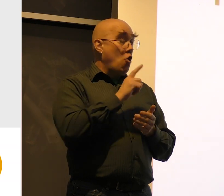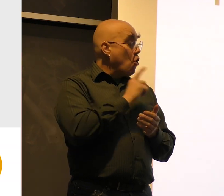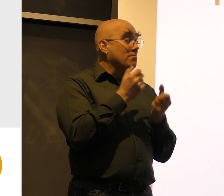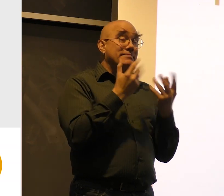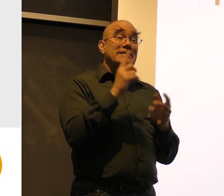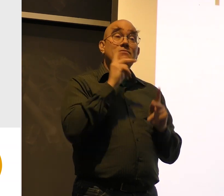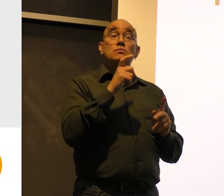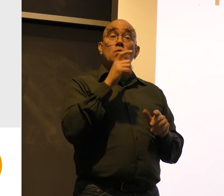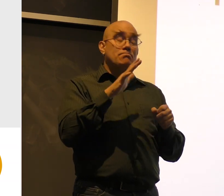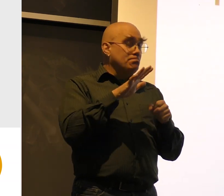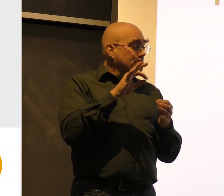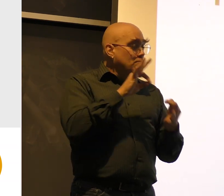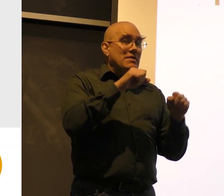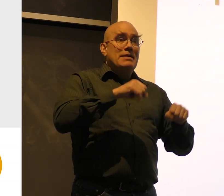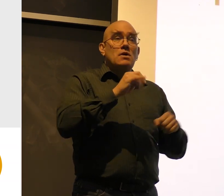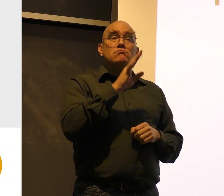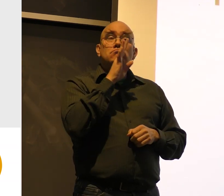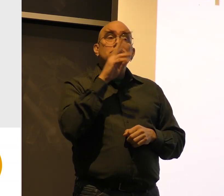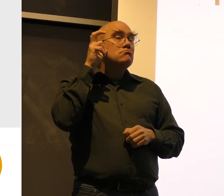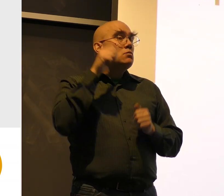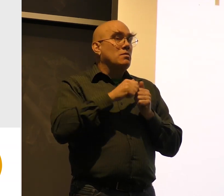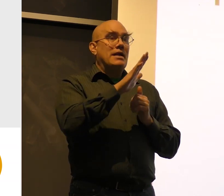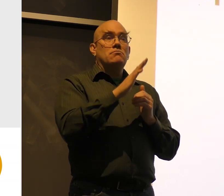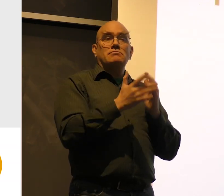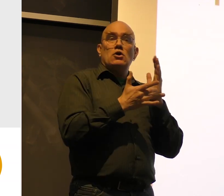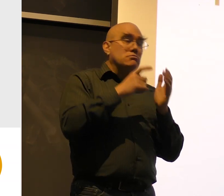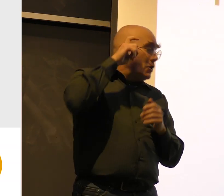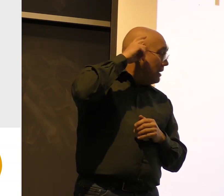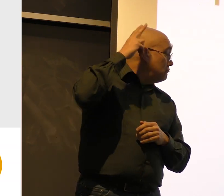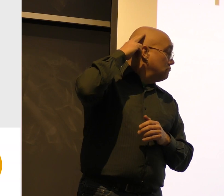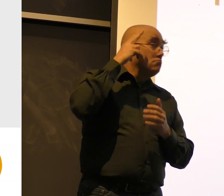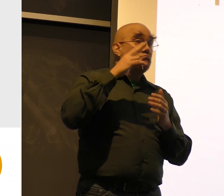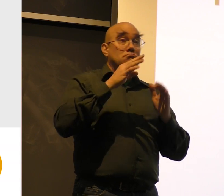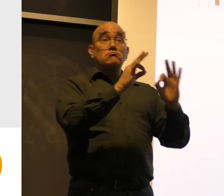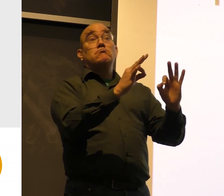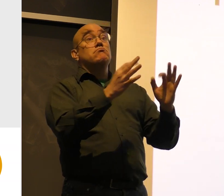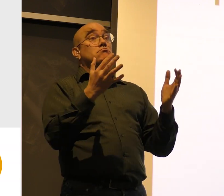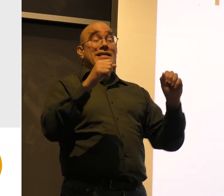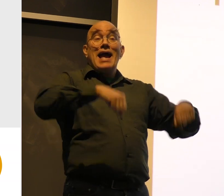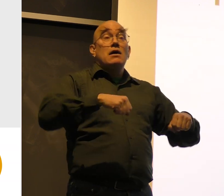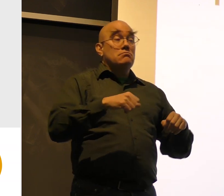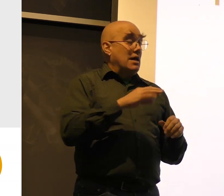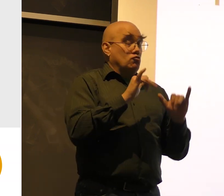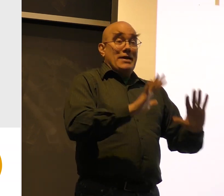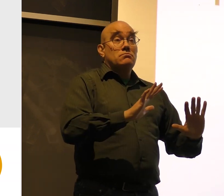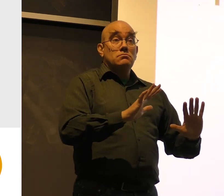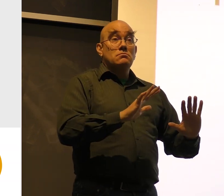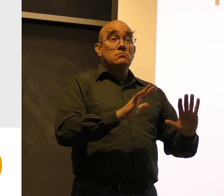And again, there are a lot of deaf people out there who are perfectly capable of using their hearing, using their voice, using cochlear implants